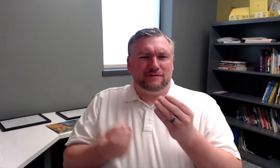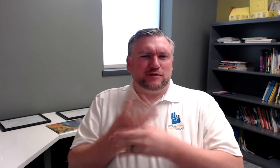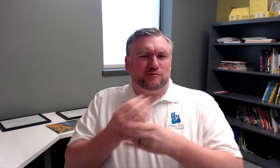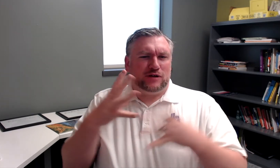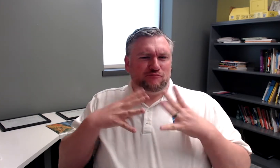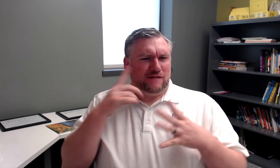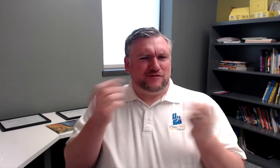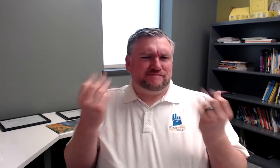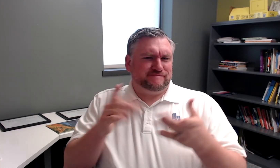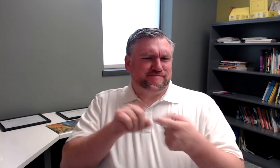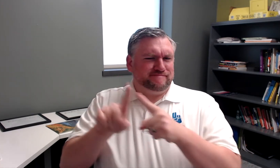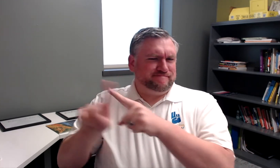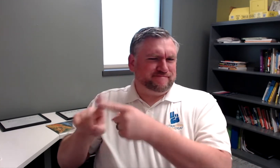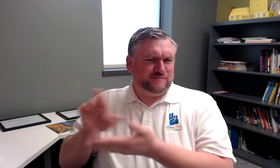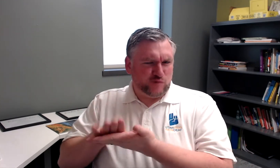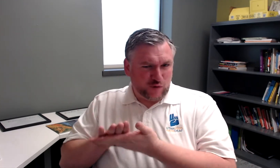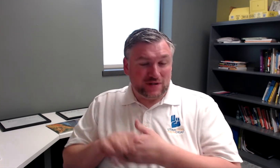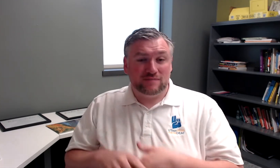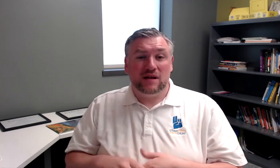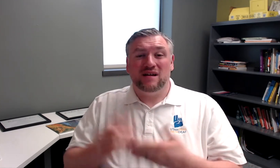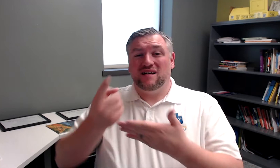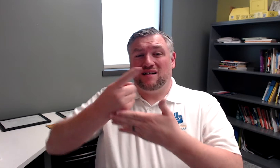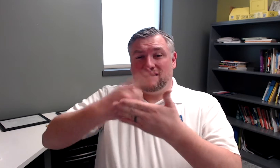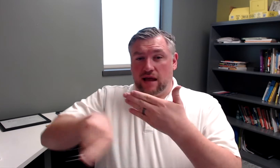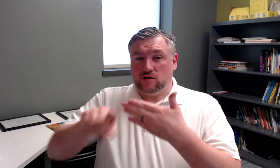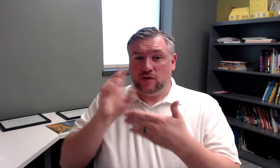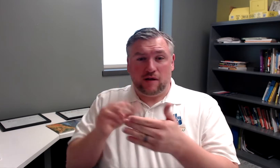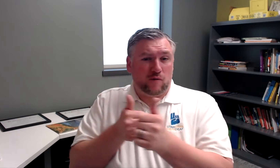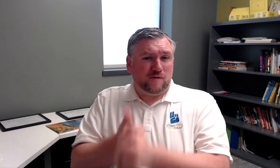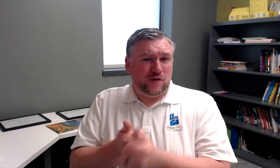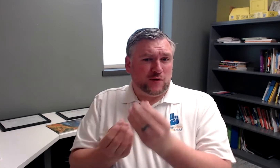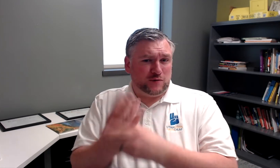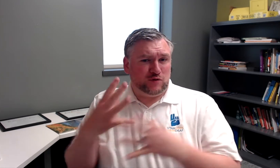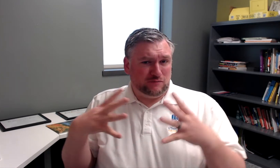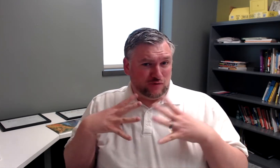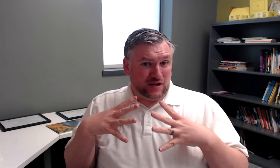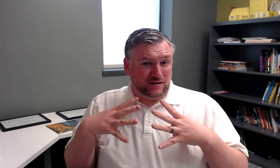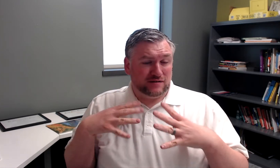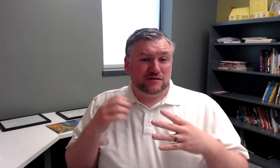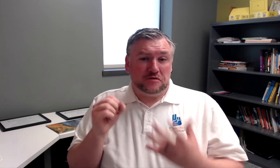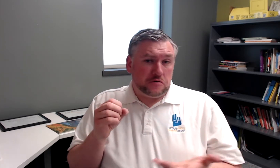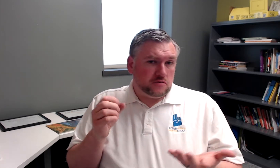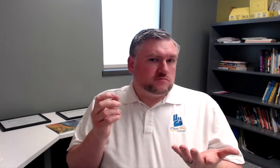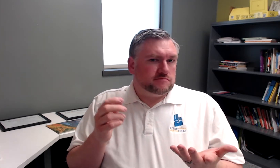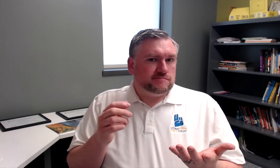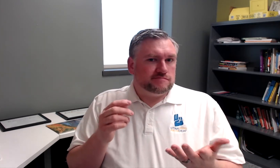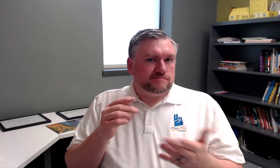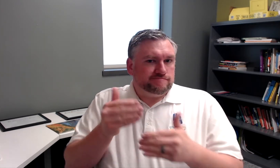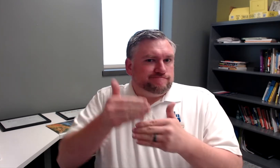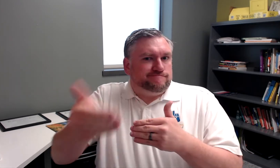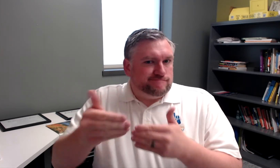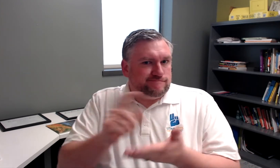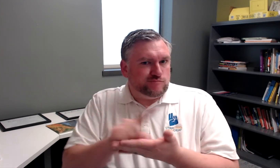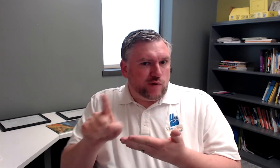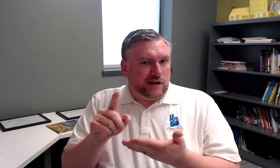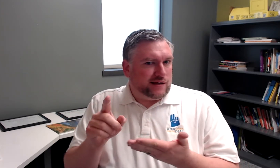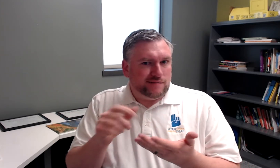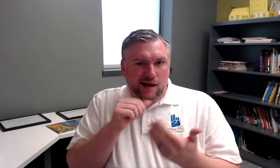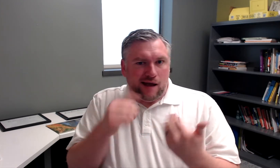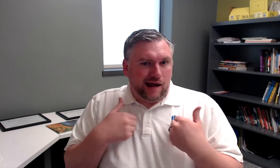this month has spring breaks for many different schools. So, next week I'm going to be following spring break. So, the next week